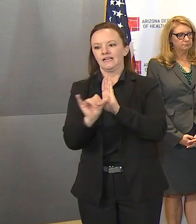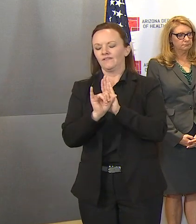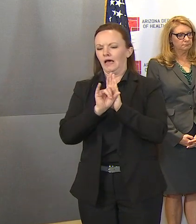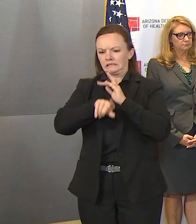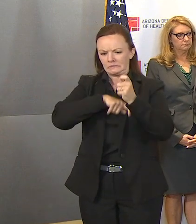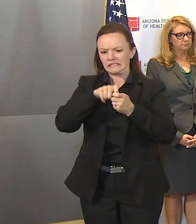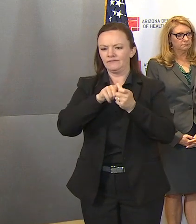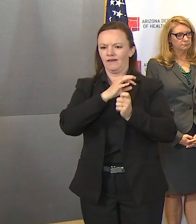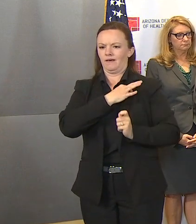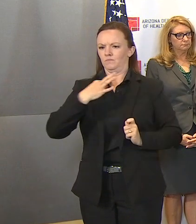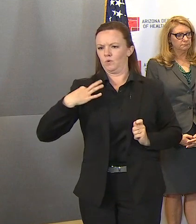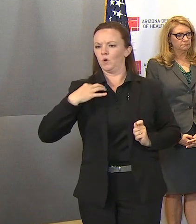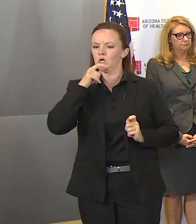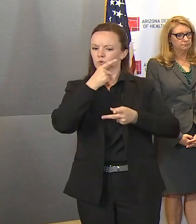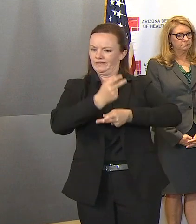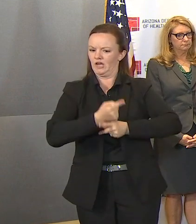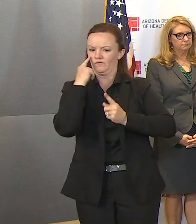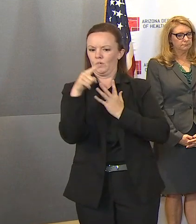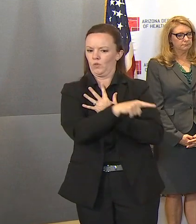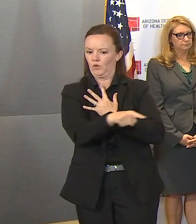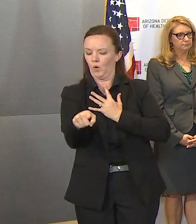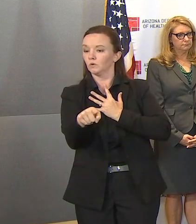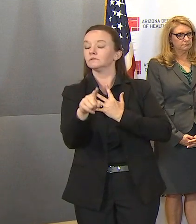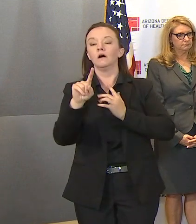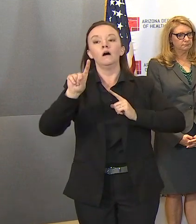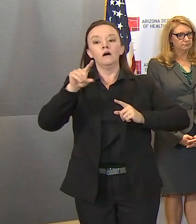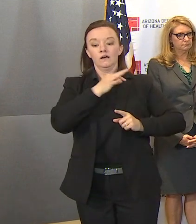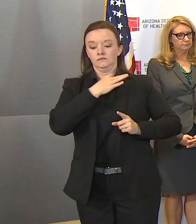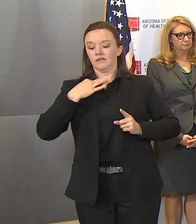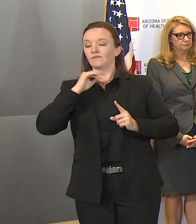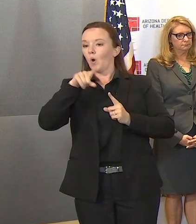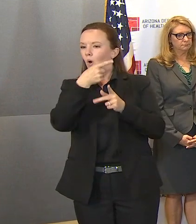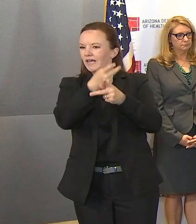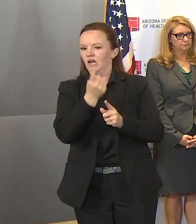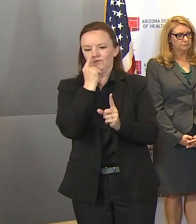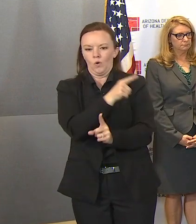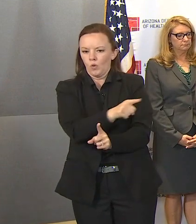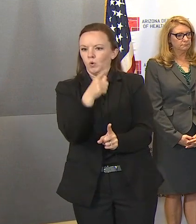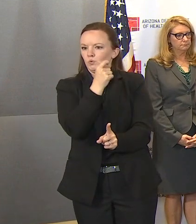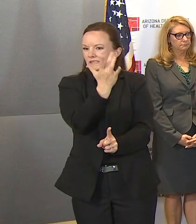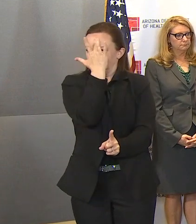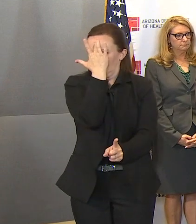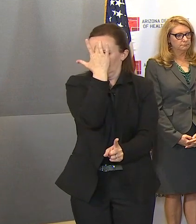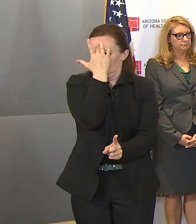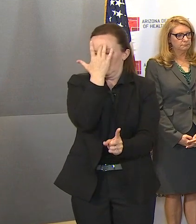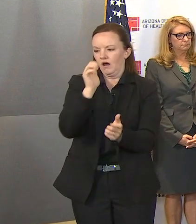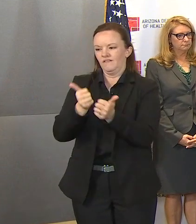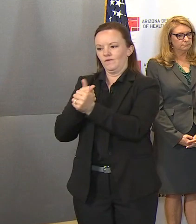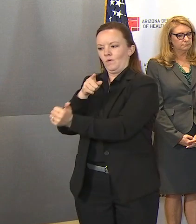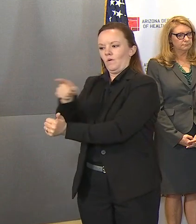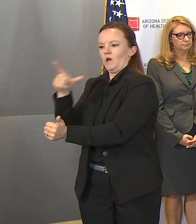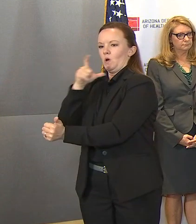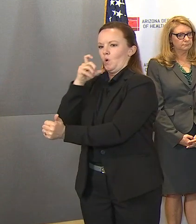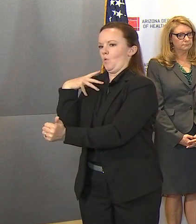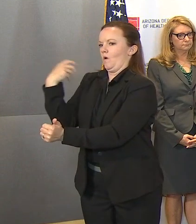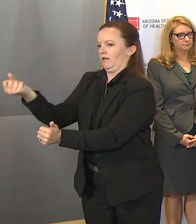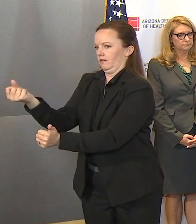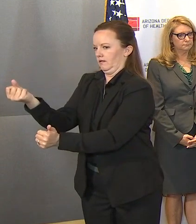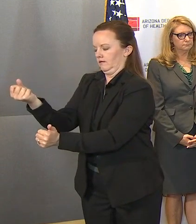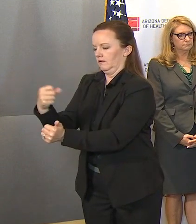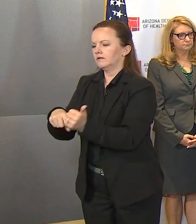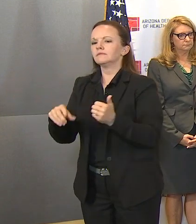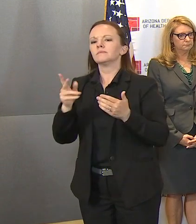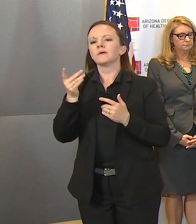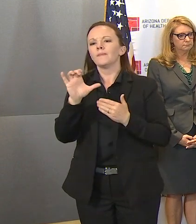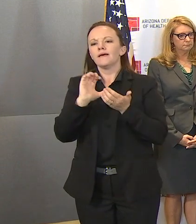residents. These employees should only care for sick residents and not also for well residents. What can the public